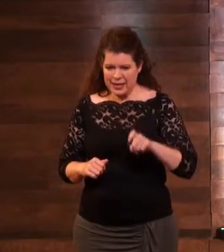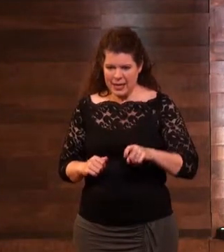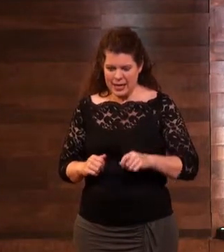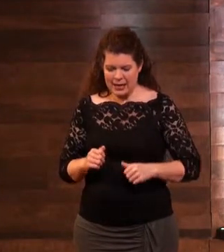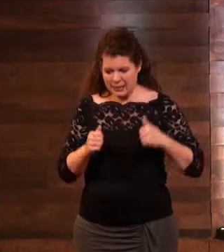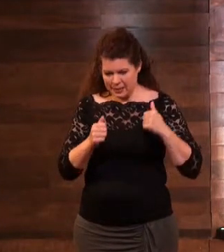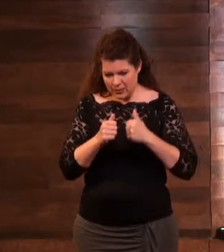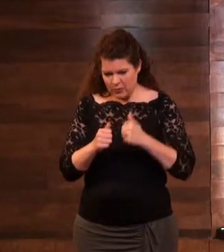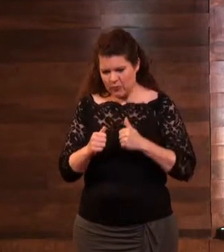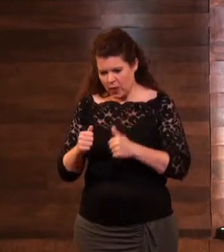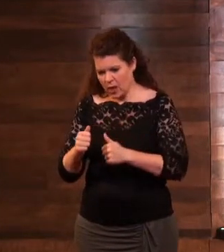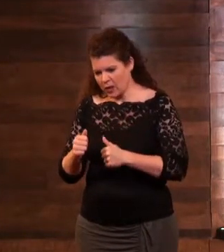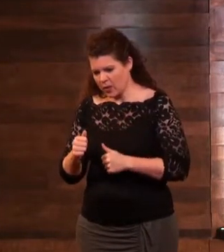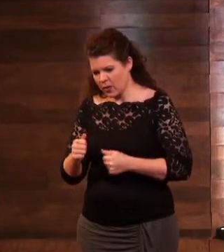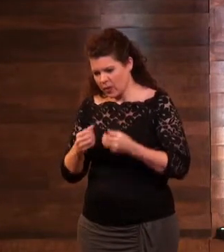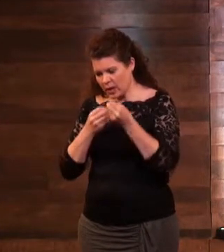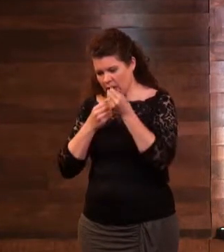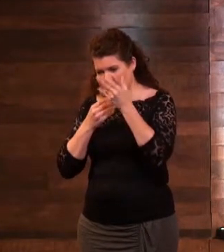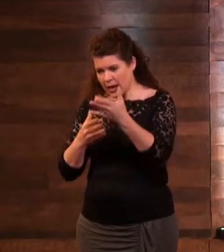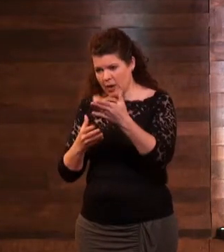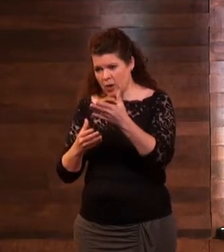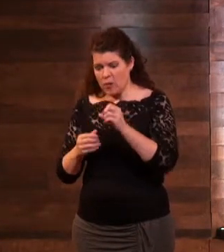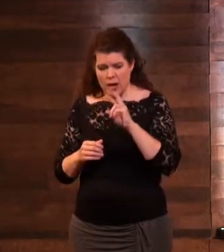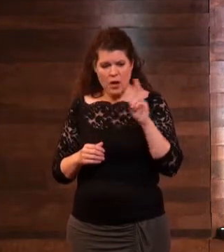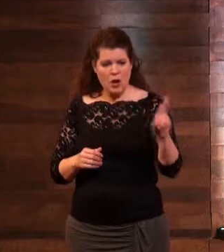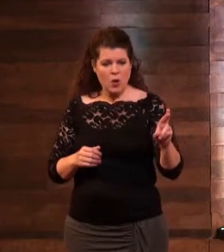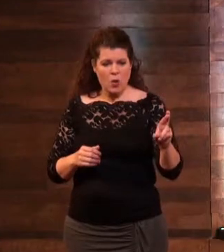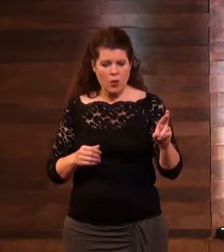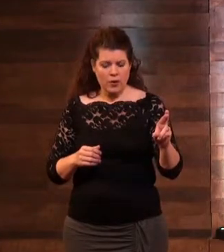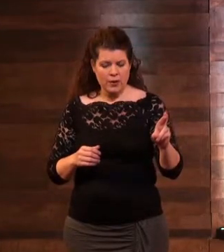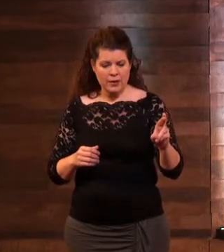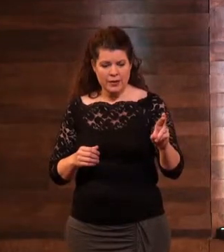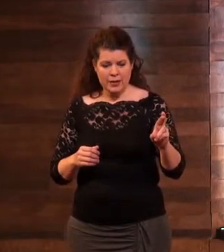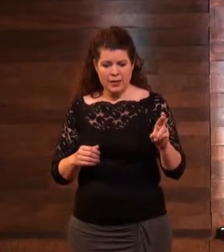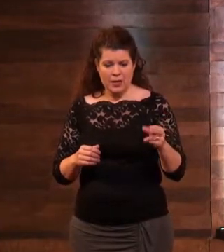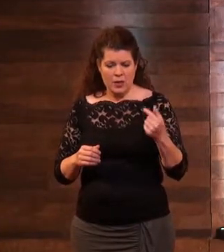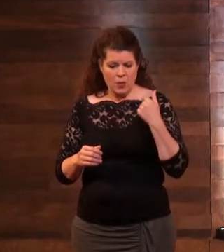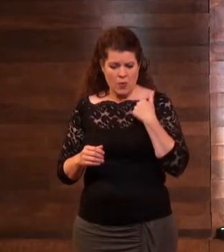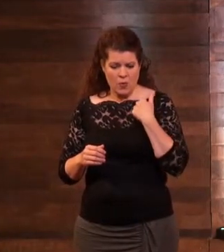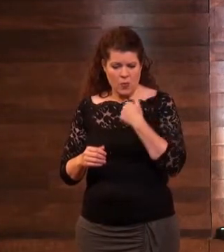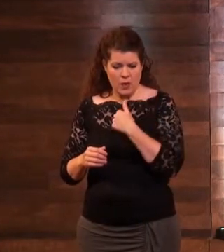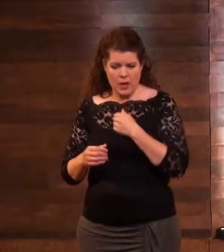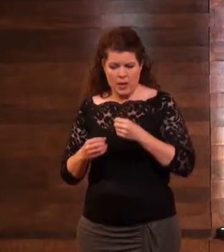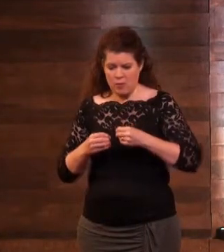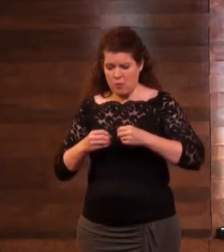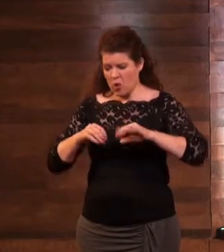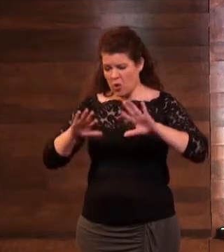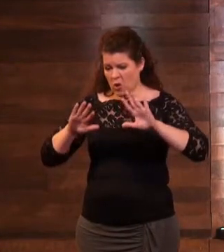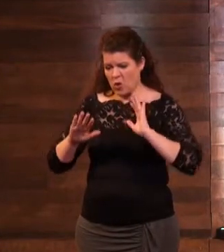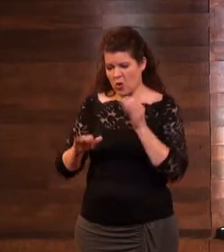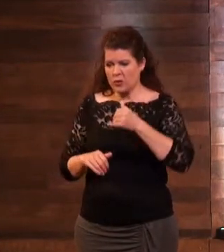job security unless we engage in the same unethical practices as everyone else, unless we